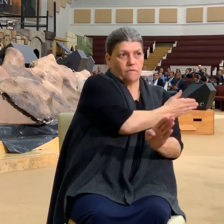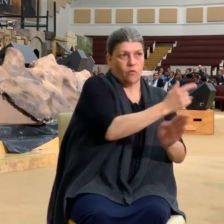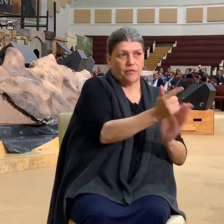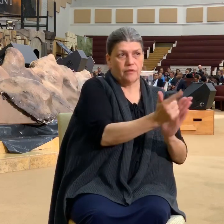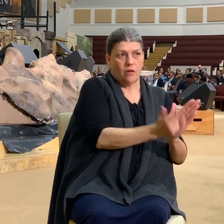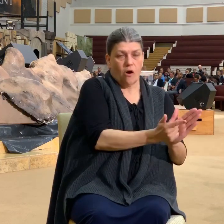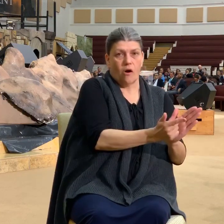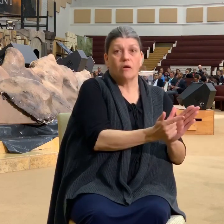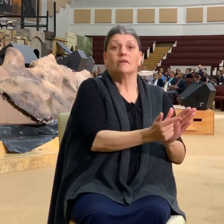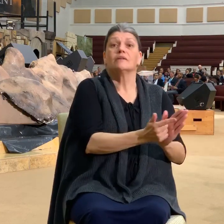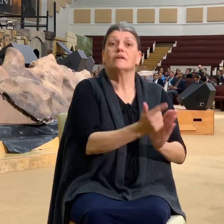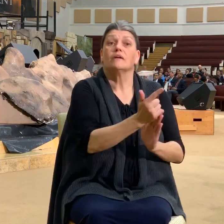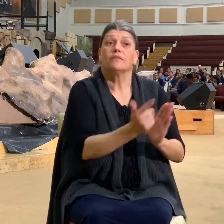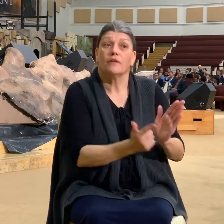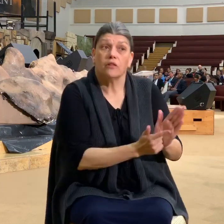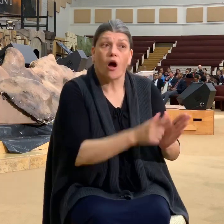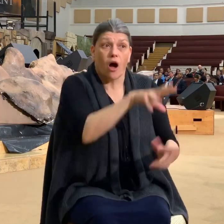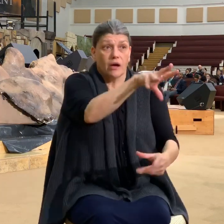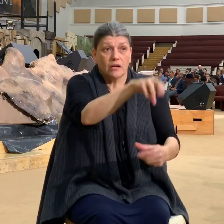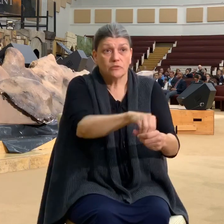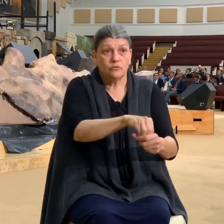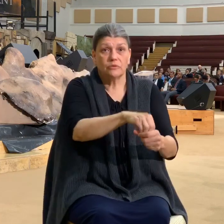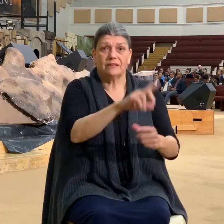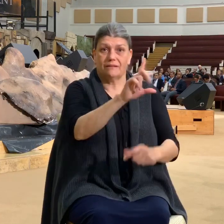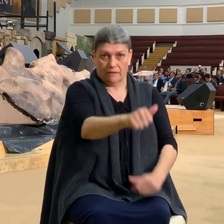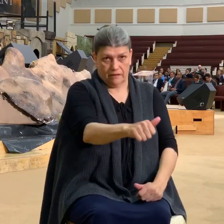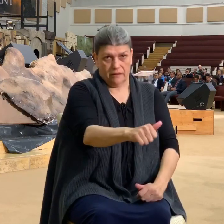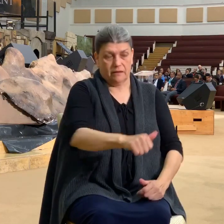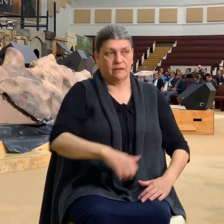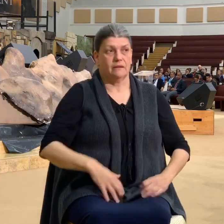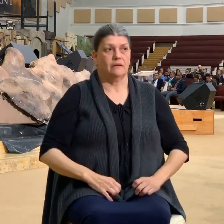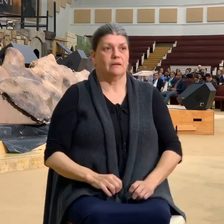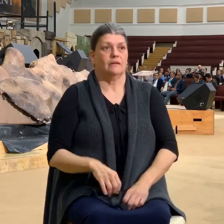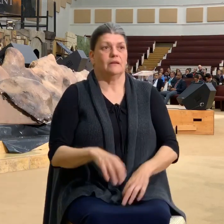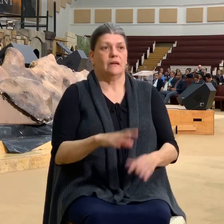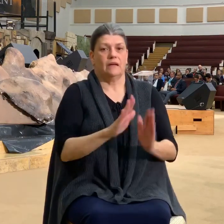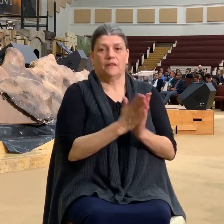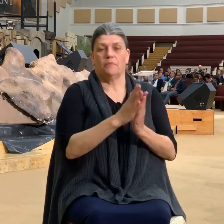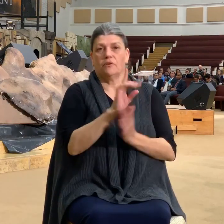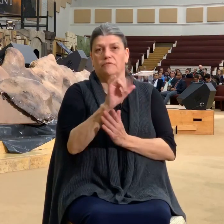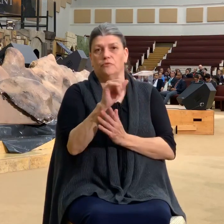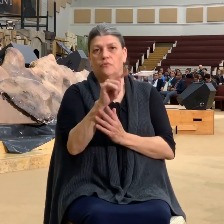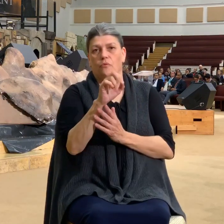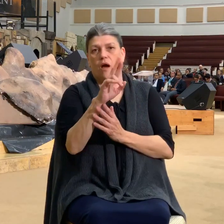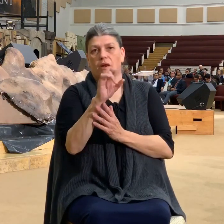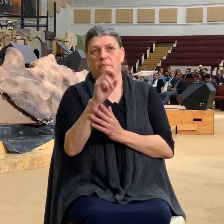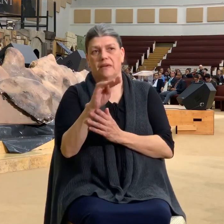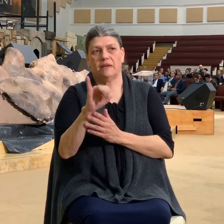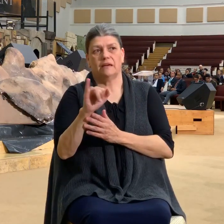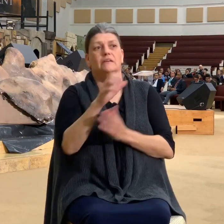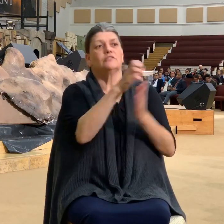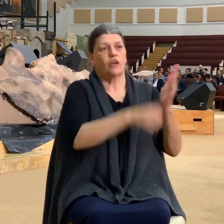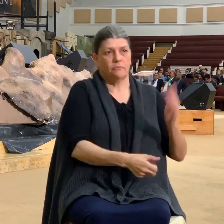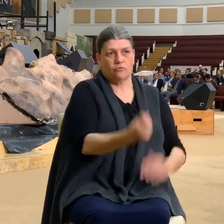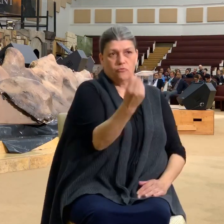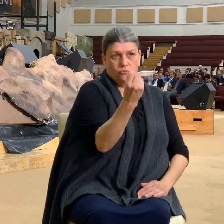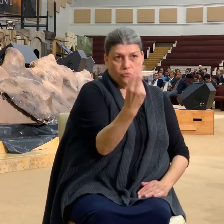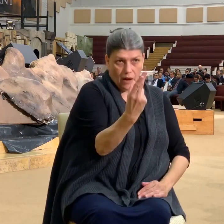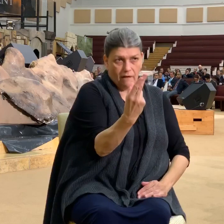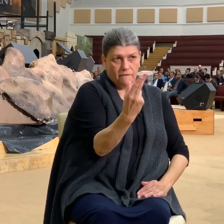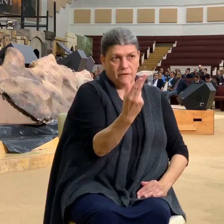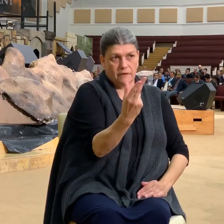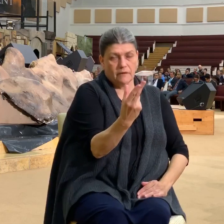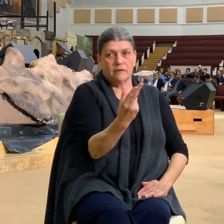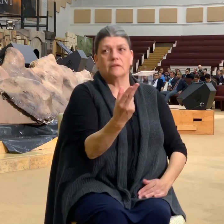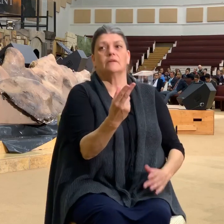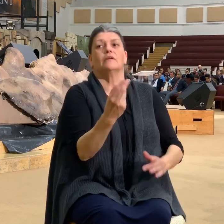the law included tithing in the book of Deuteronomy chapter 12. So you see,